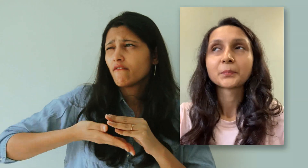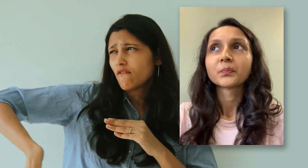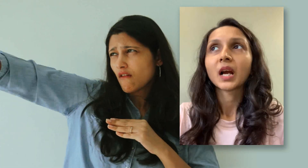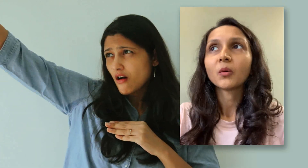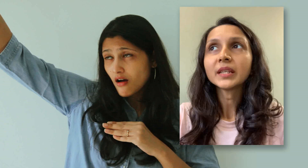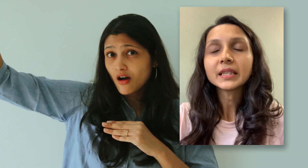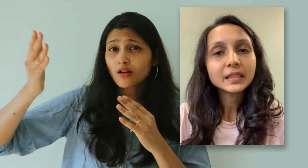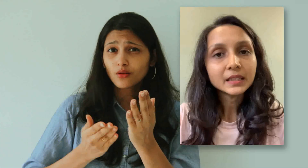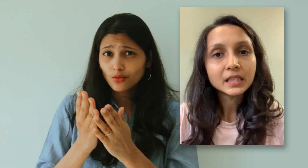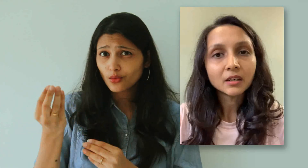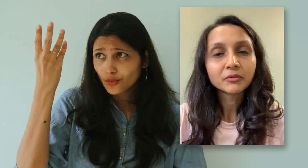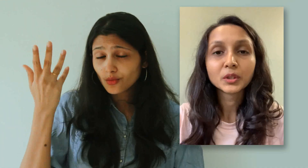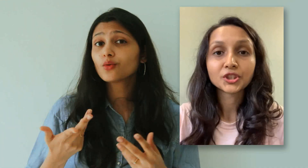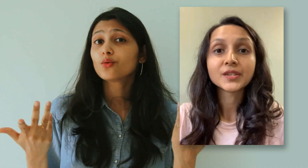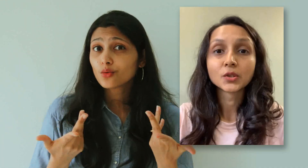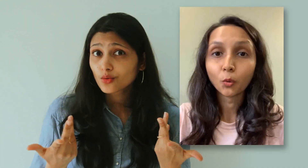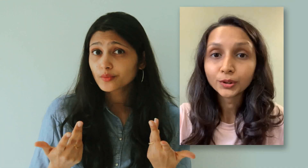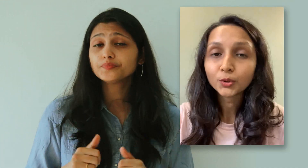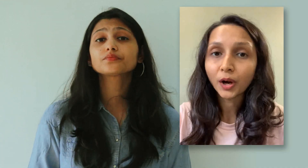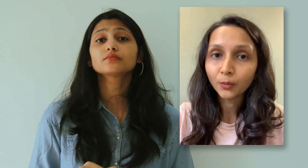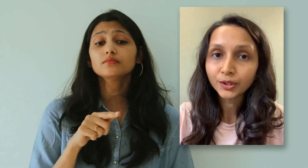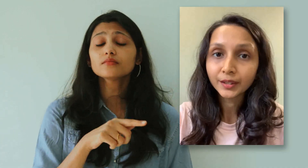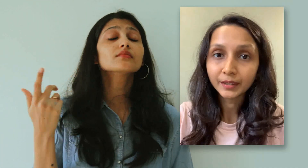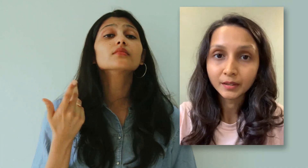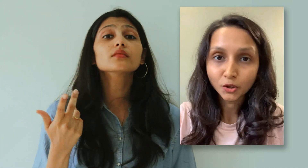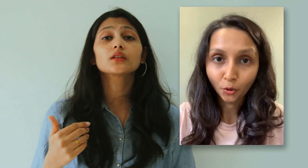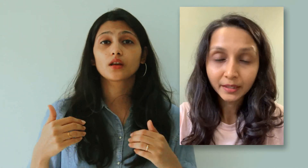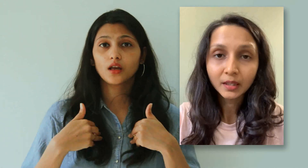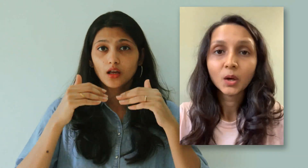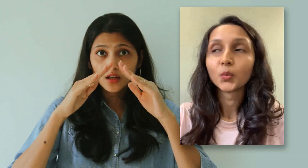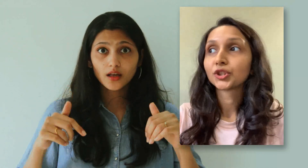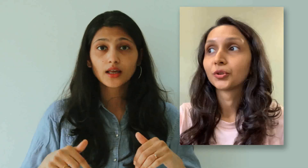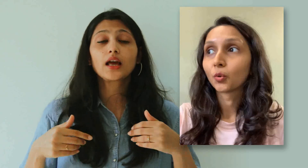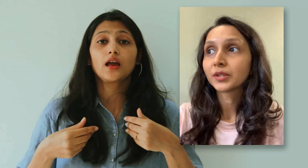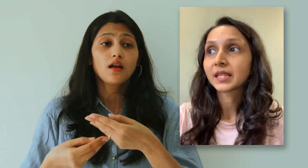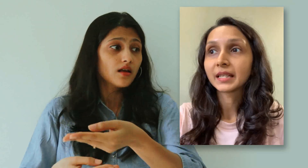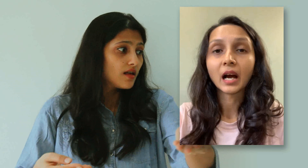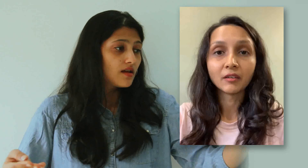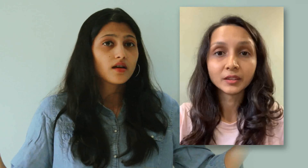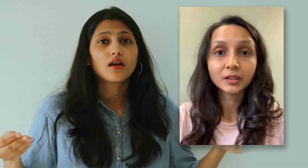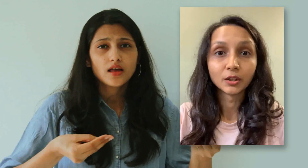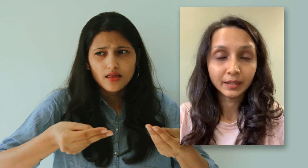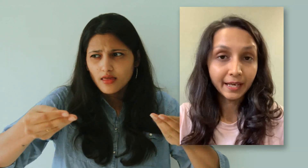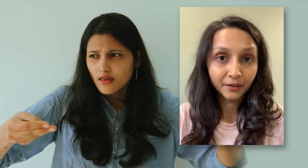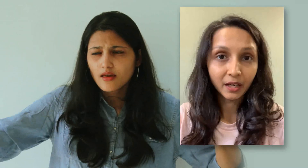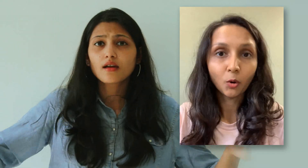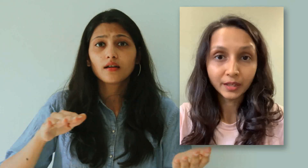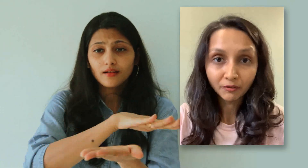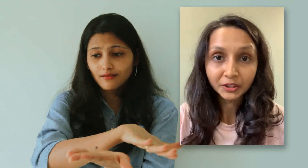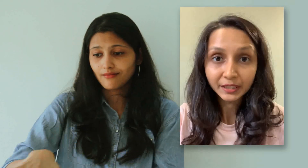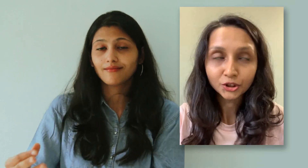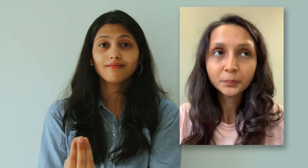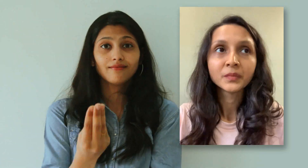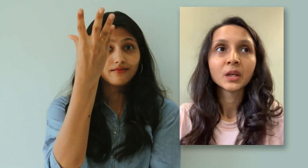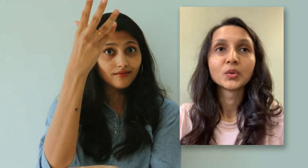that are we eating stuff which is local to our soil, which grows in our area or in